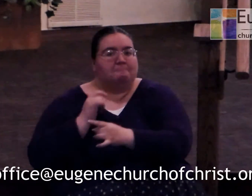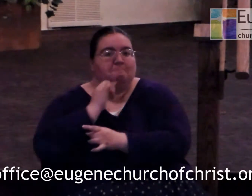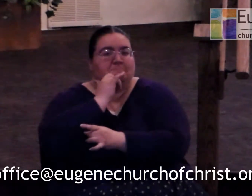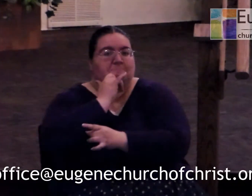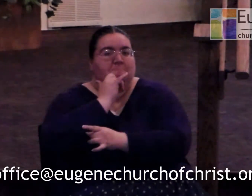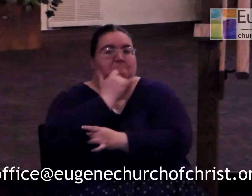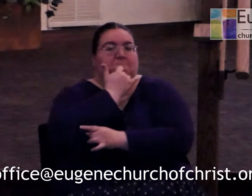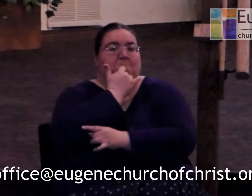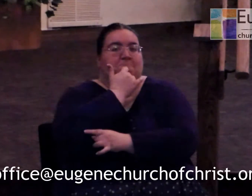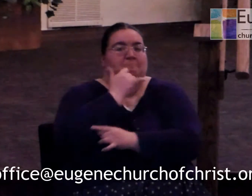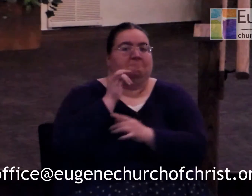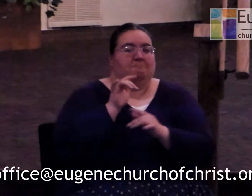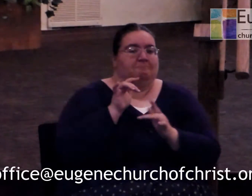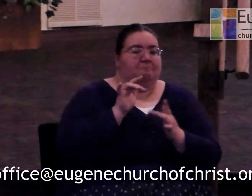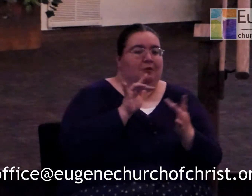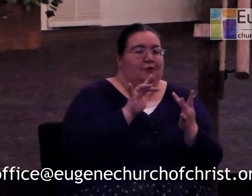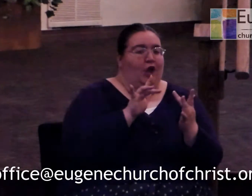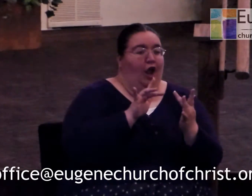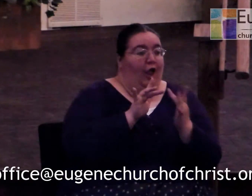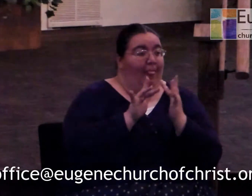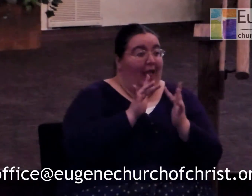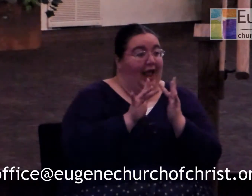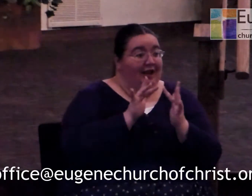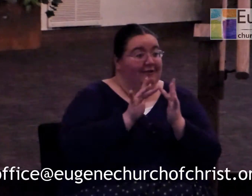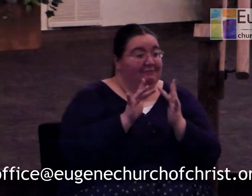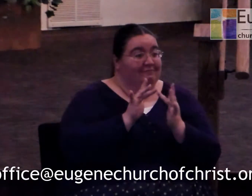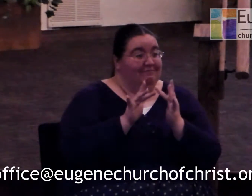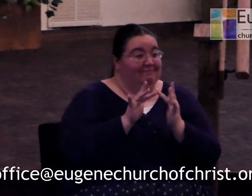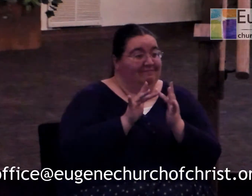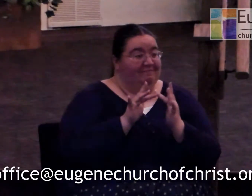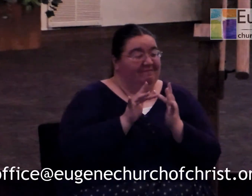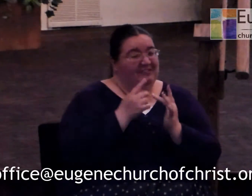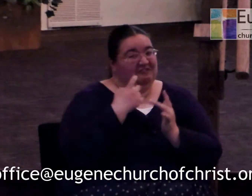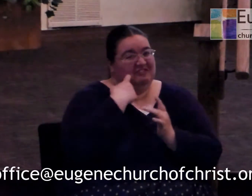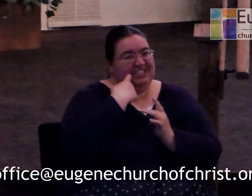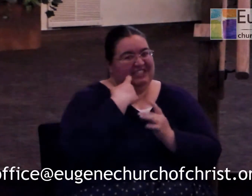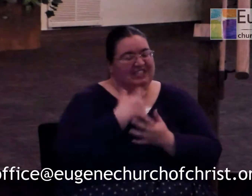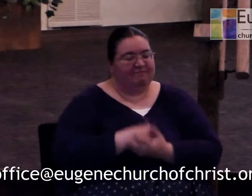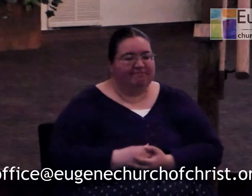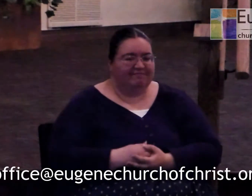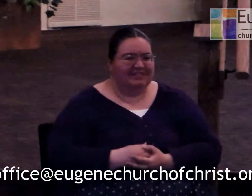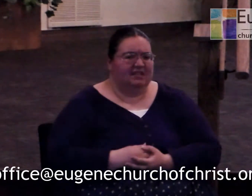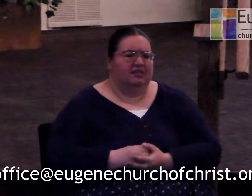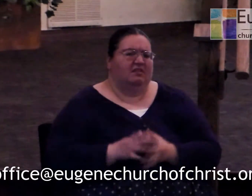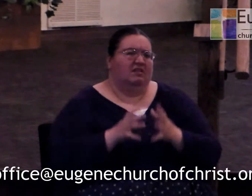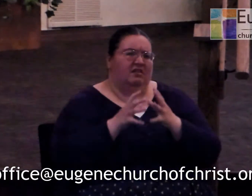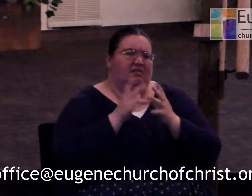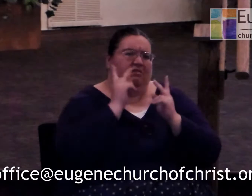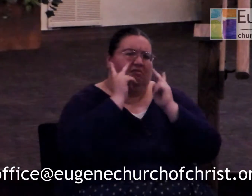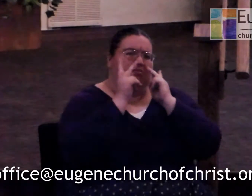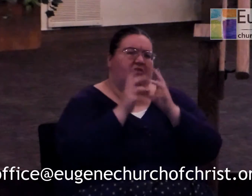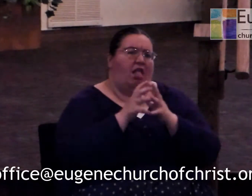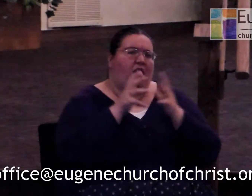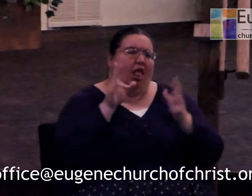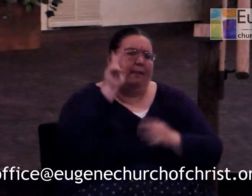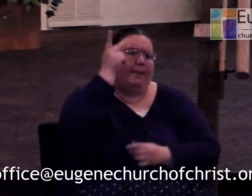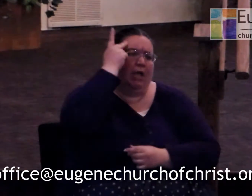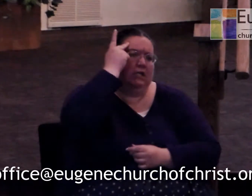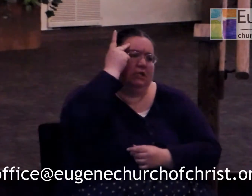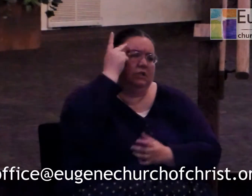days. There's a lot of politics going on, isn't there? I'm so ready for this thing to be over. I cannot begin to explain to